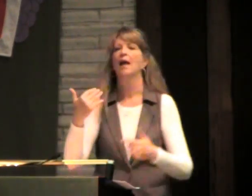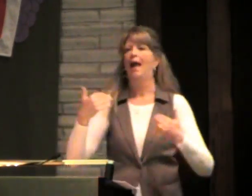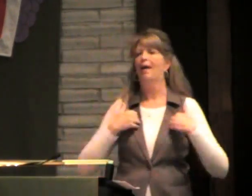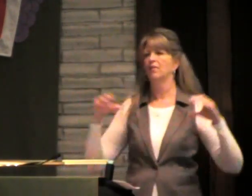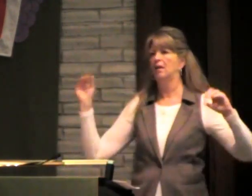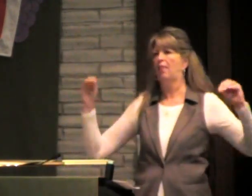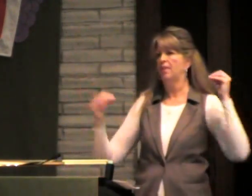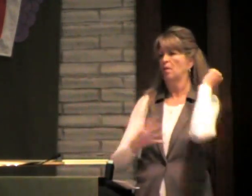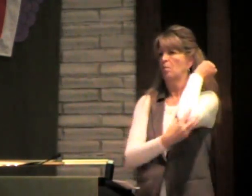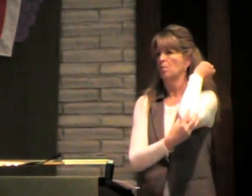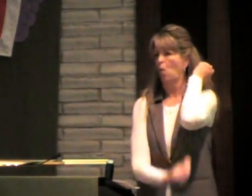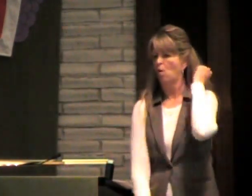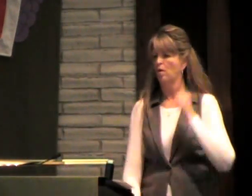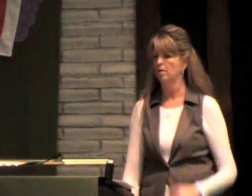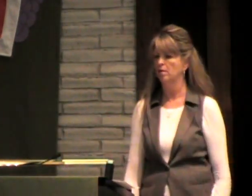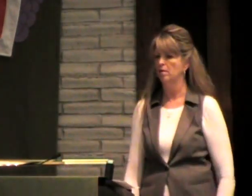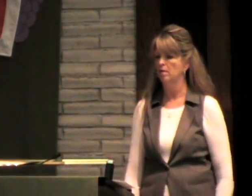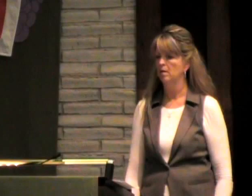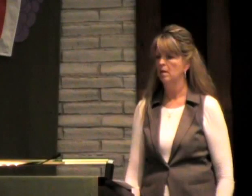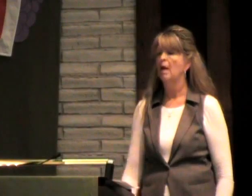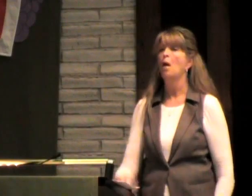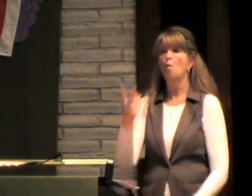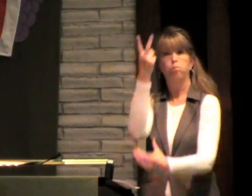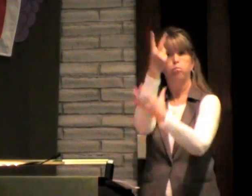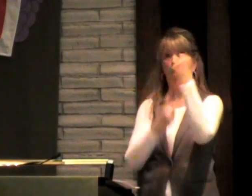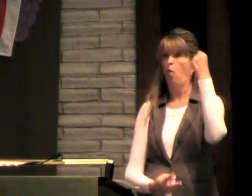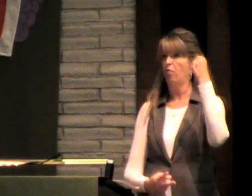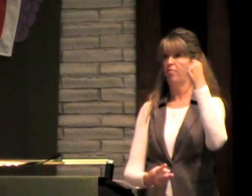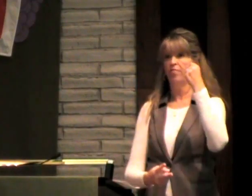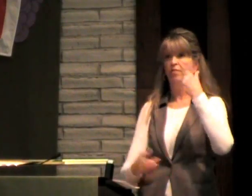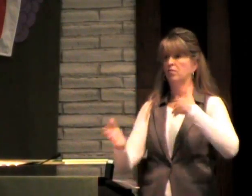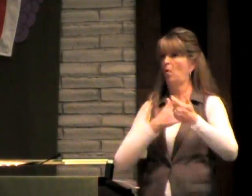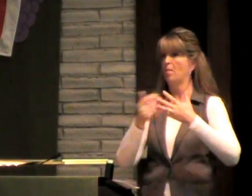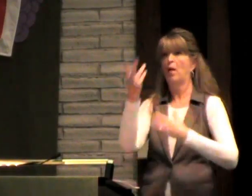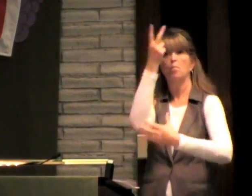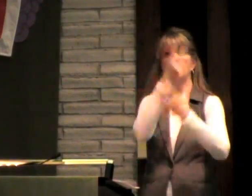tasted what it feels like to have nothing and to be abjectly poor.